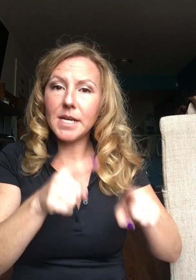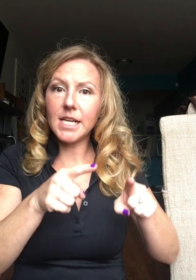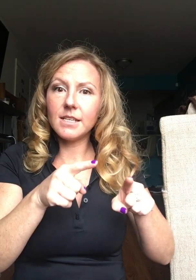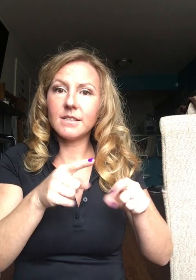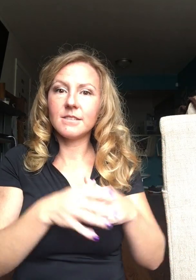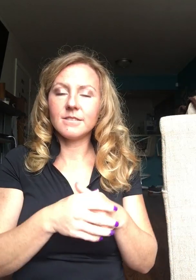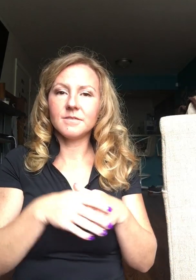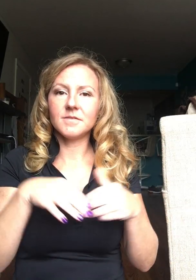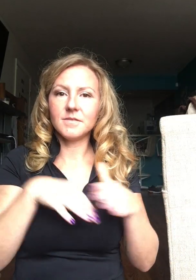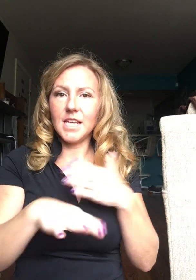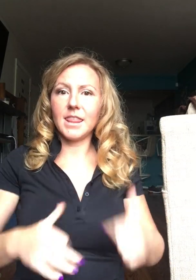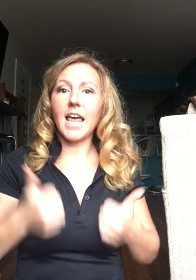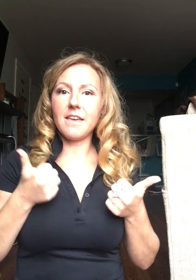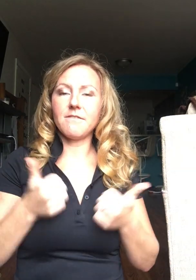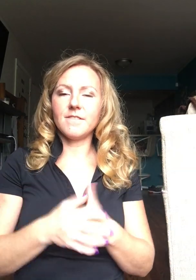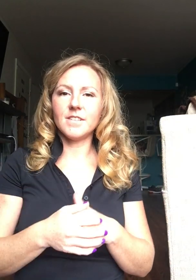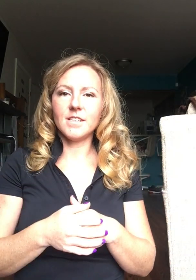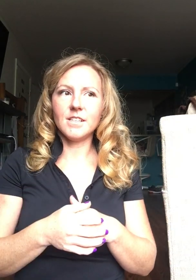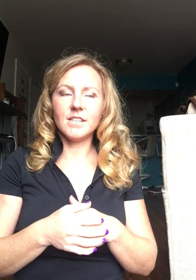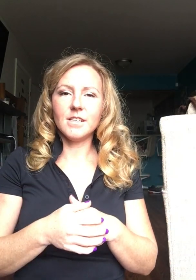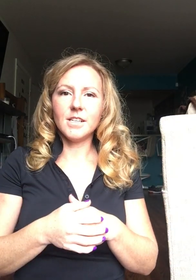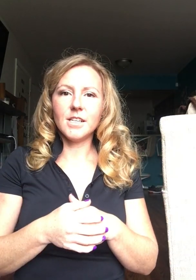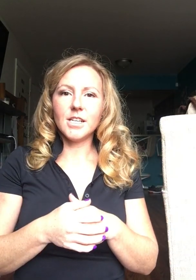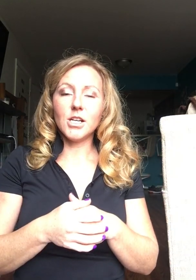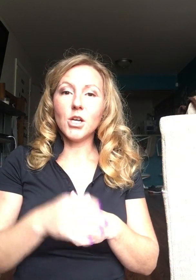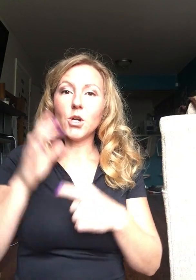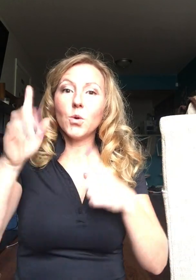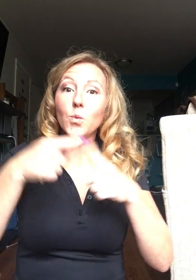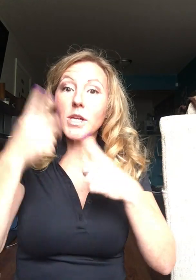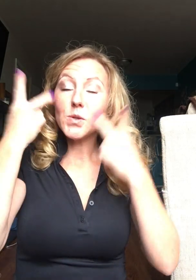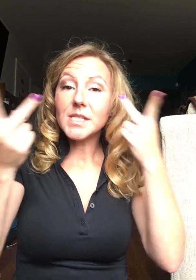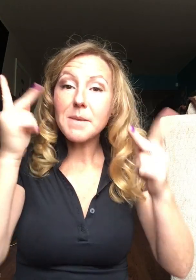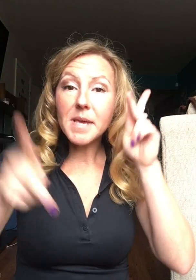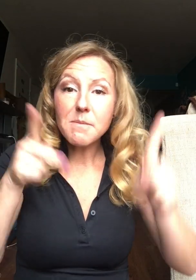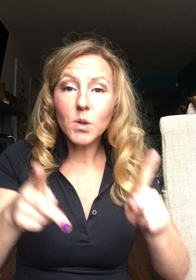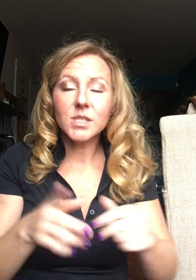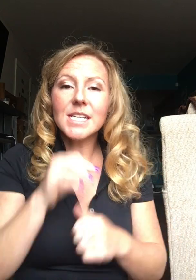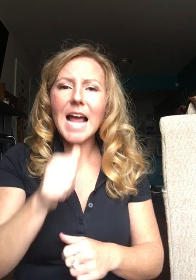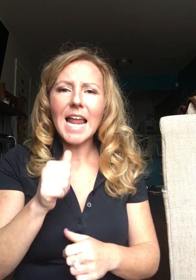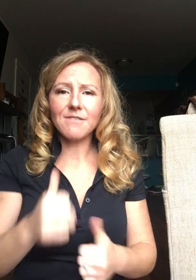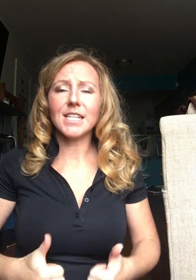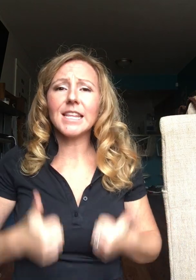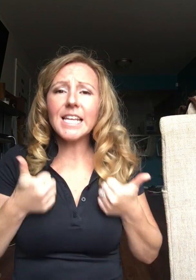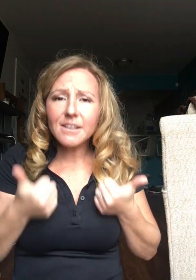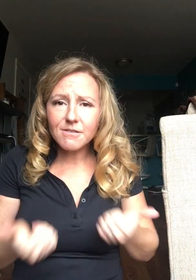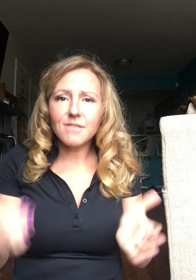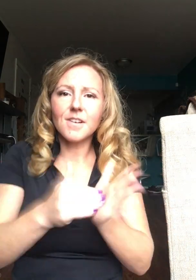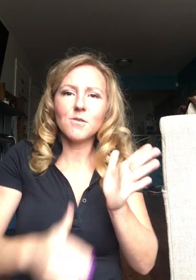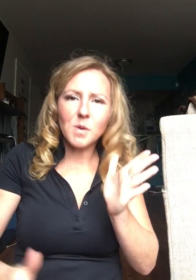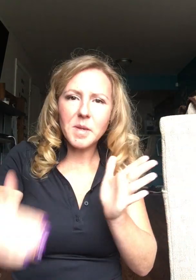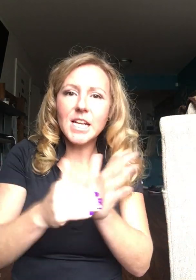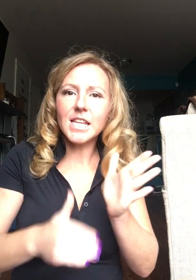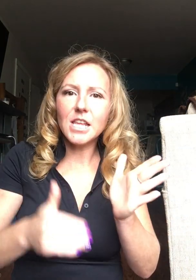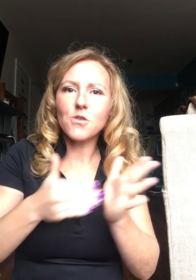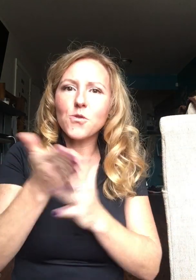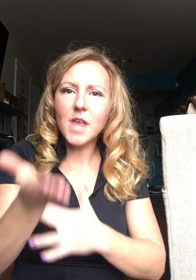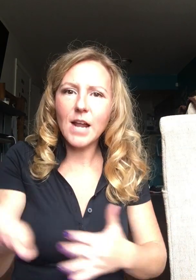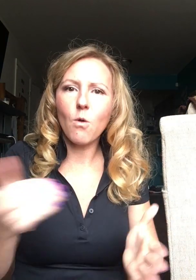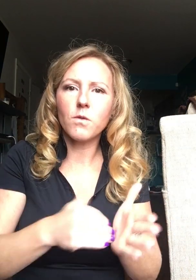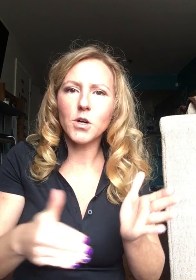happening in life. When you see people, to not have to live repeatedly through that over and